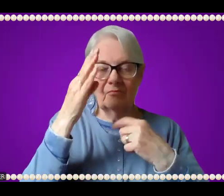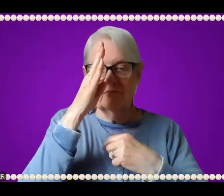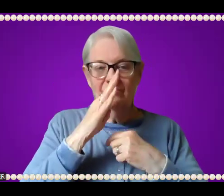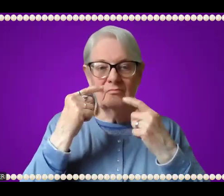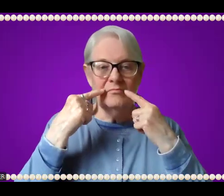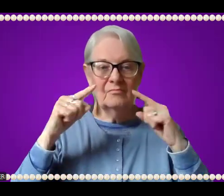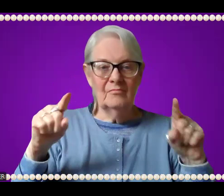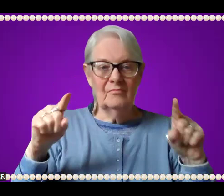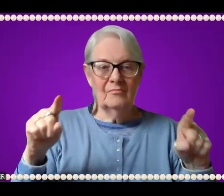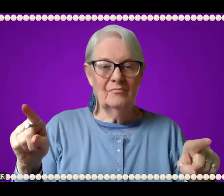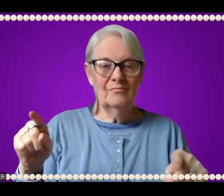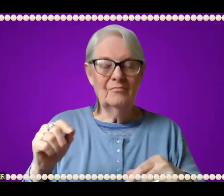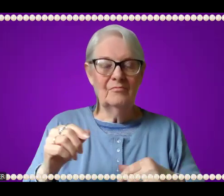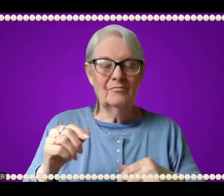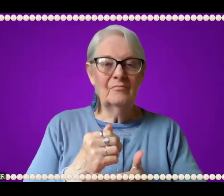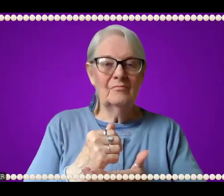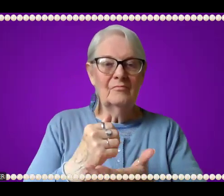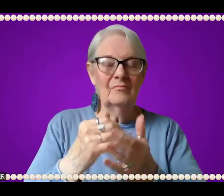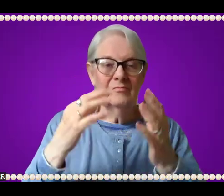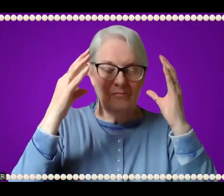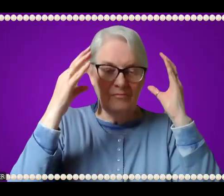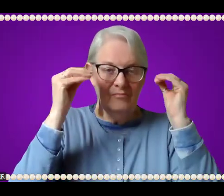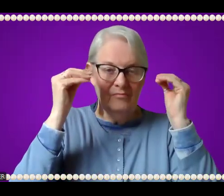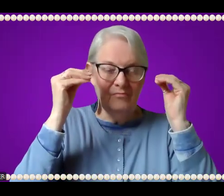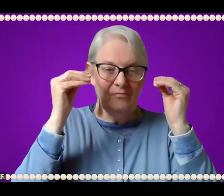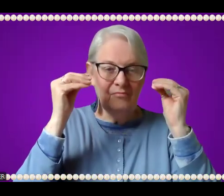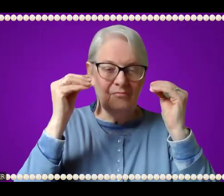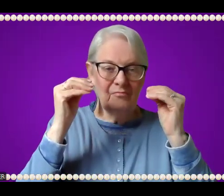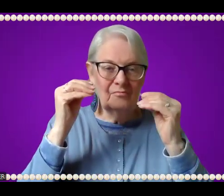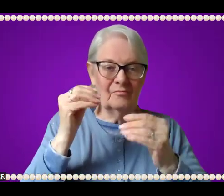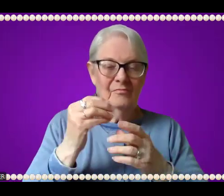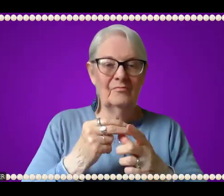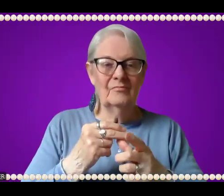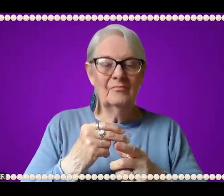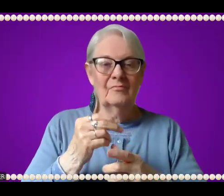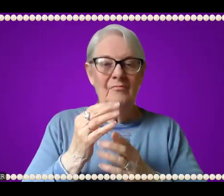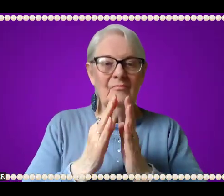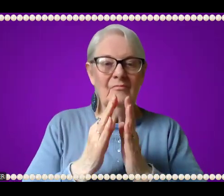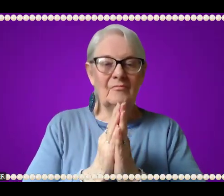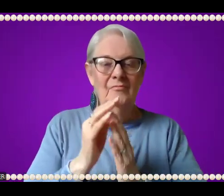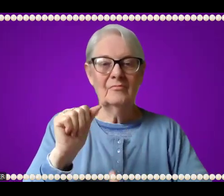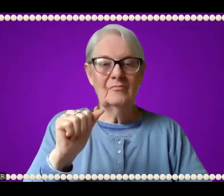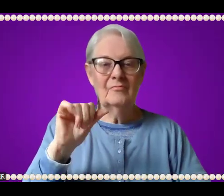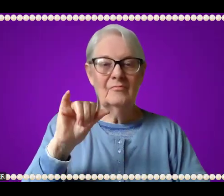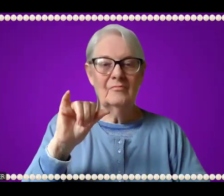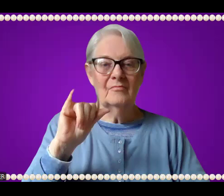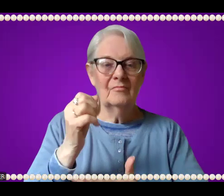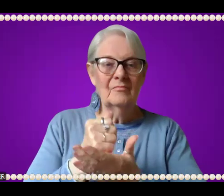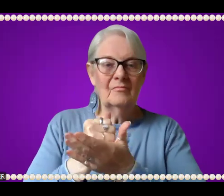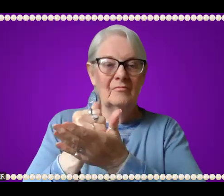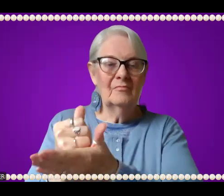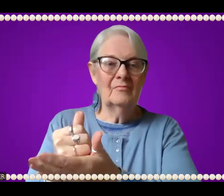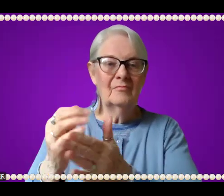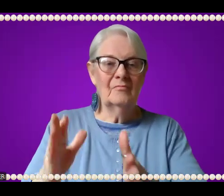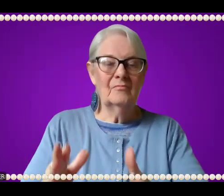learn live how we actually ask the questions of our AI assistant and we get the answers and you actually